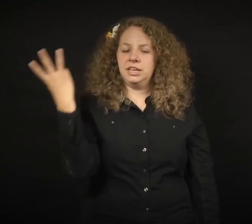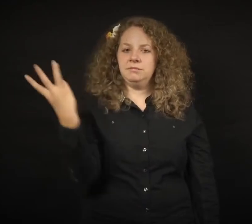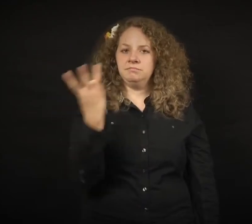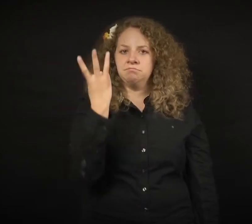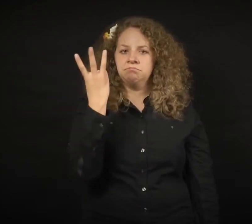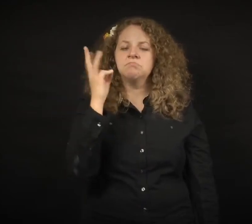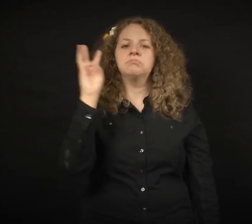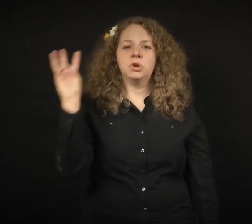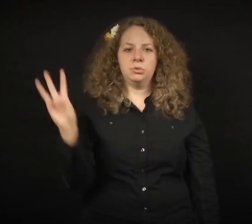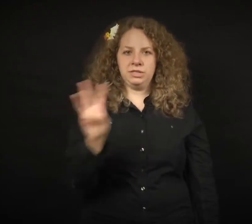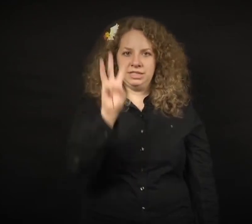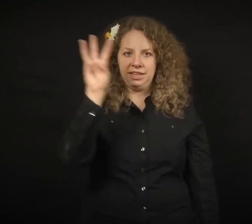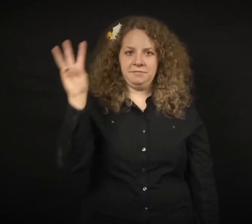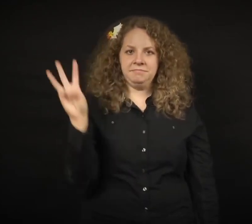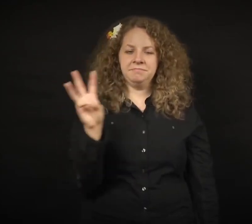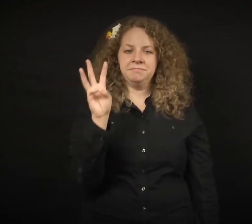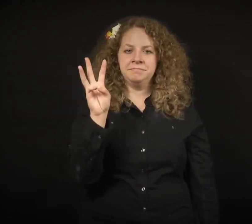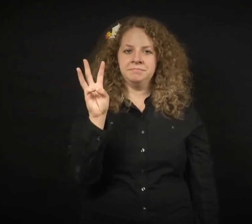Wednesday or Wednesday.